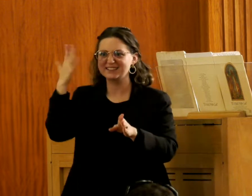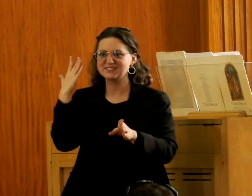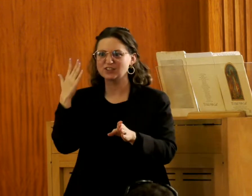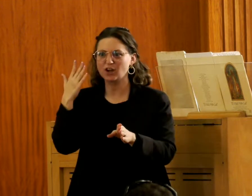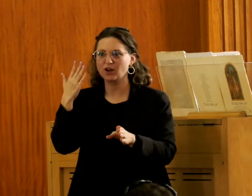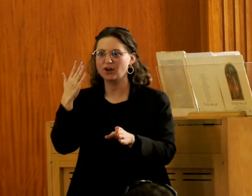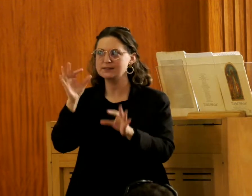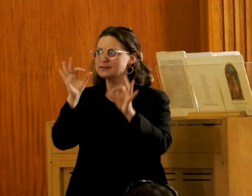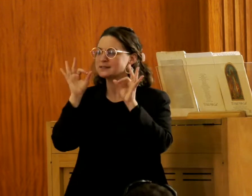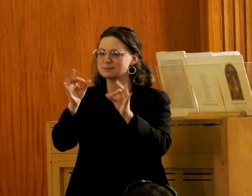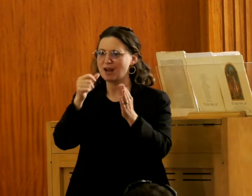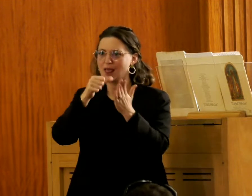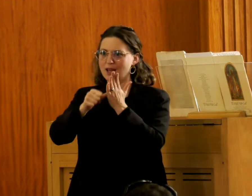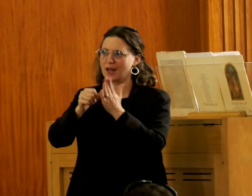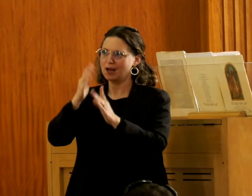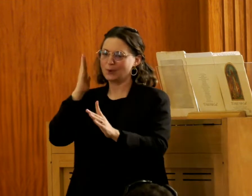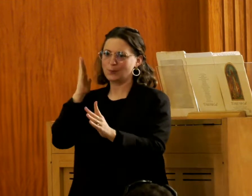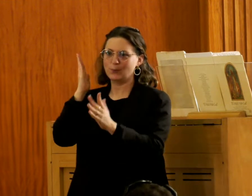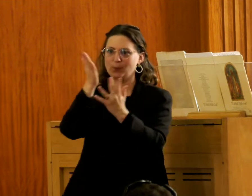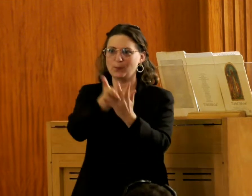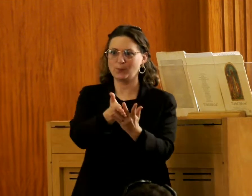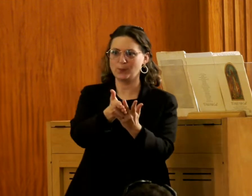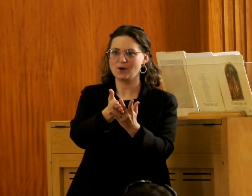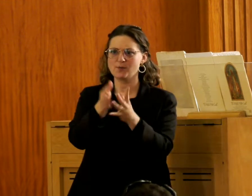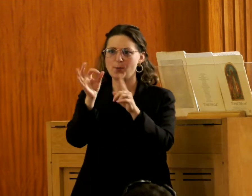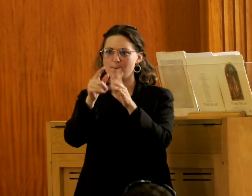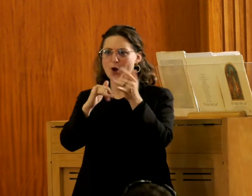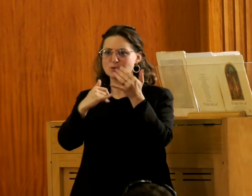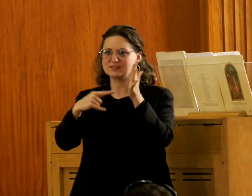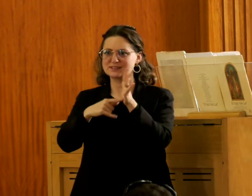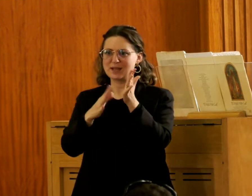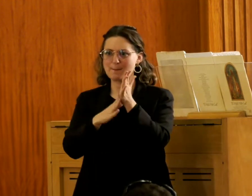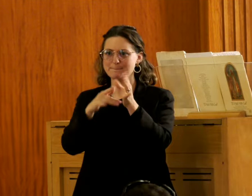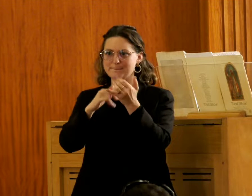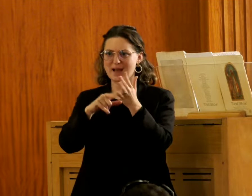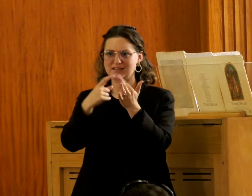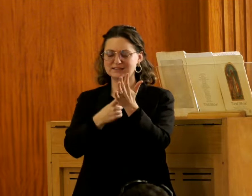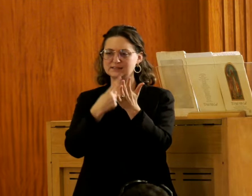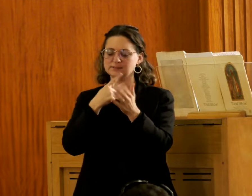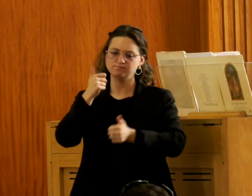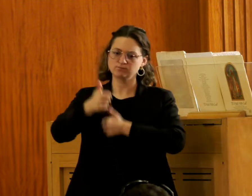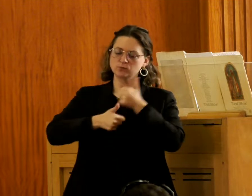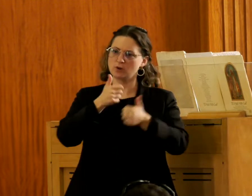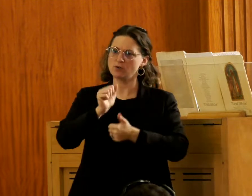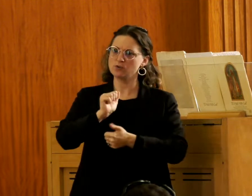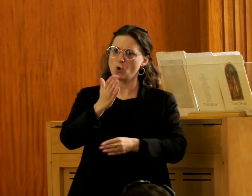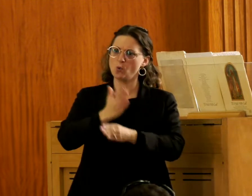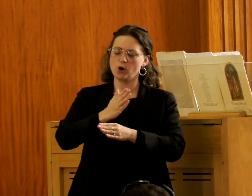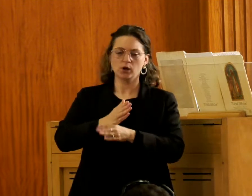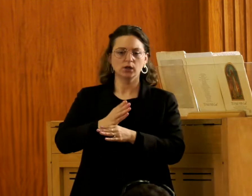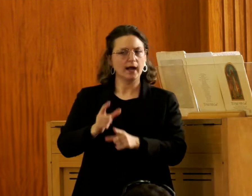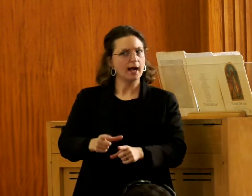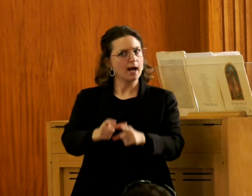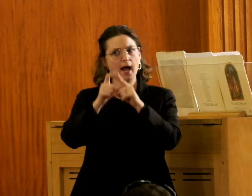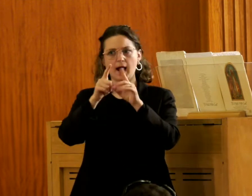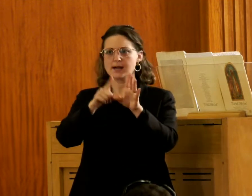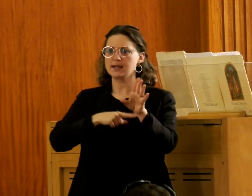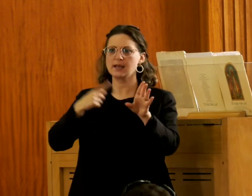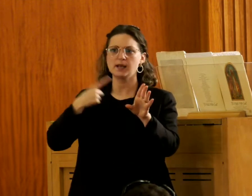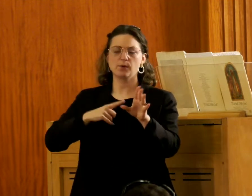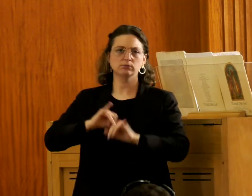from the Postmaster General's Department congratulating Joan on her splendid work during a particularly hazardous year marked